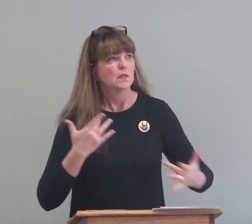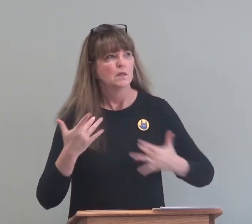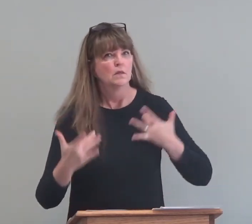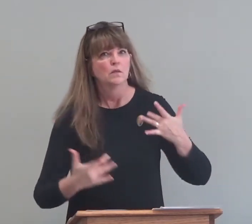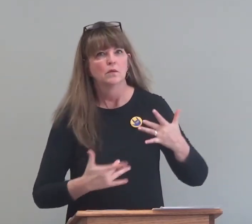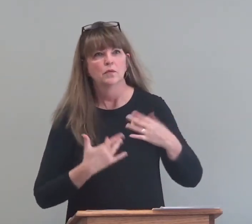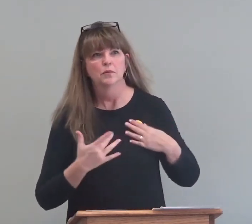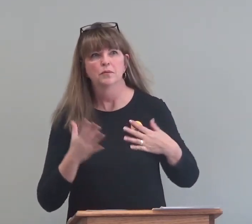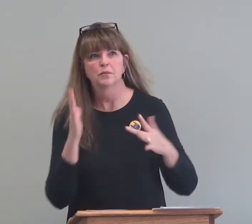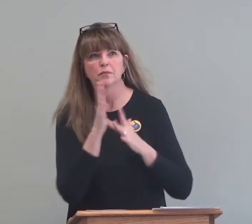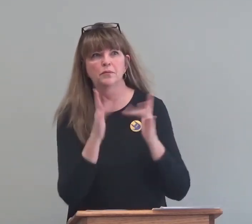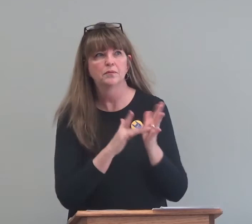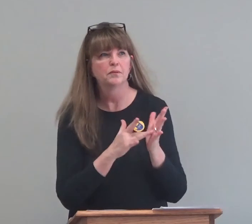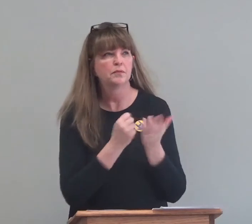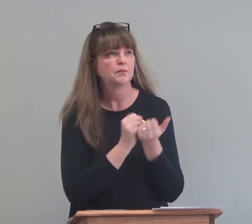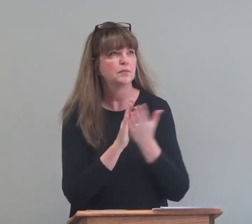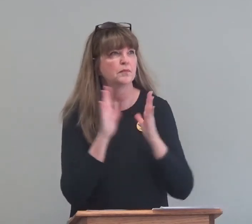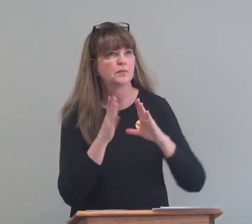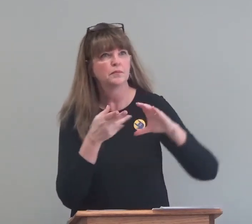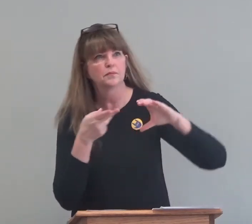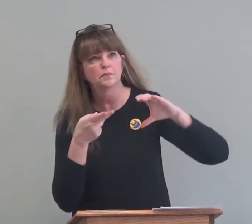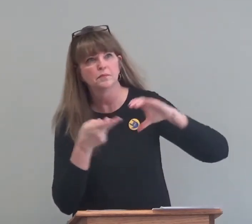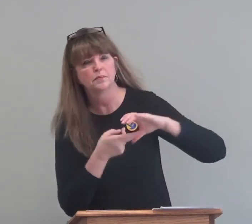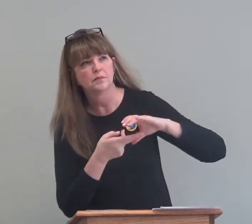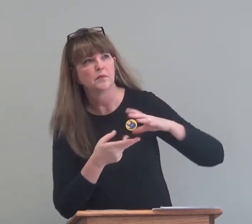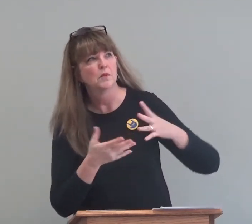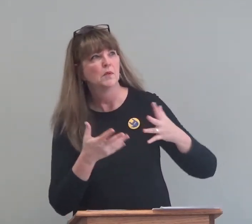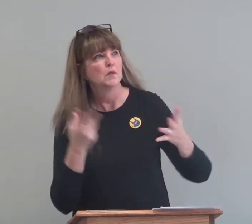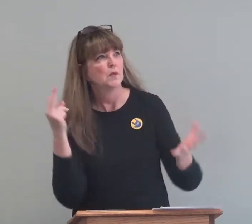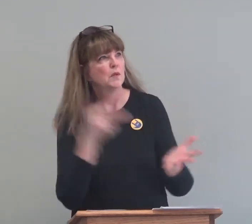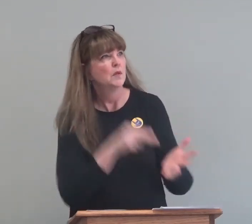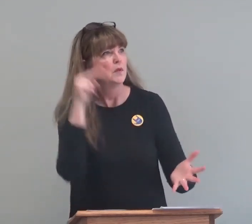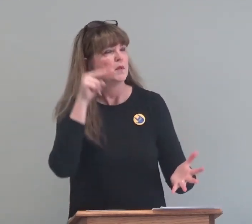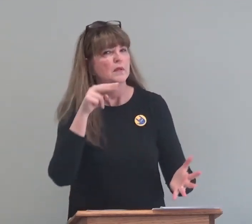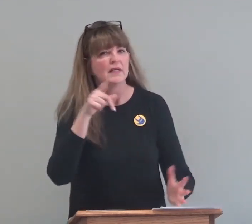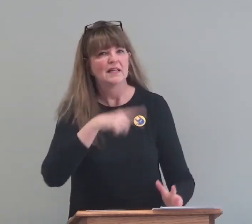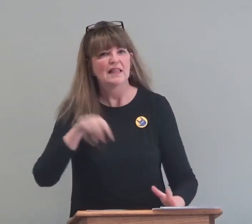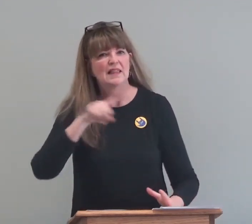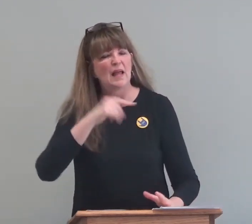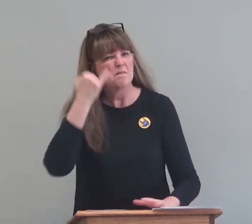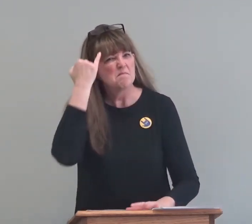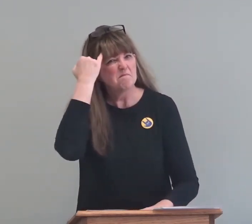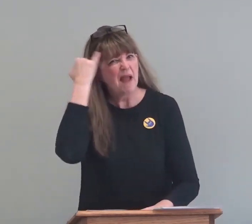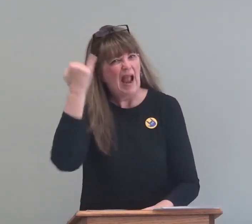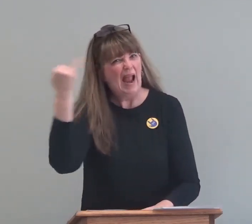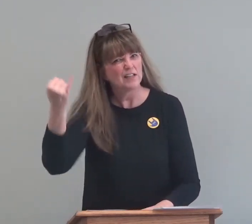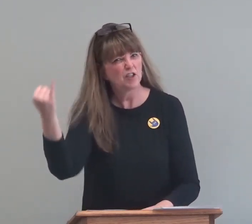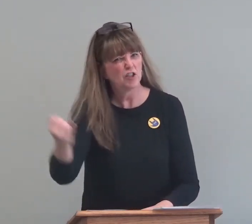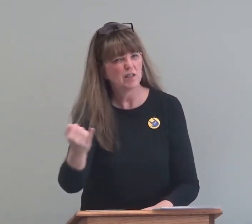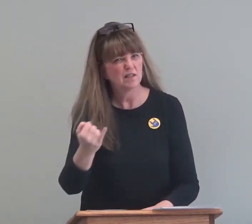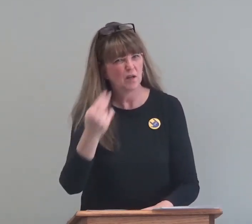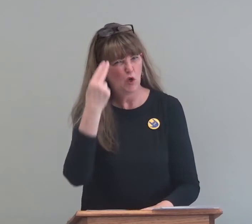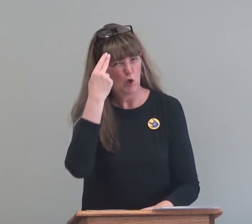that people were so worked up after Jesus was entombed and were just looking forward to